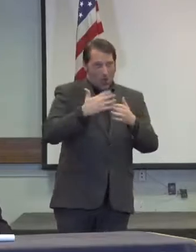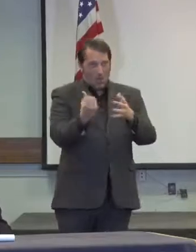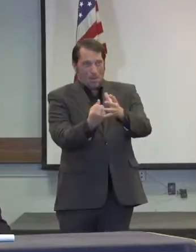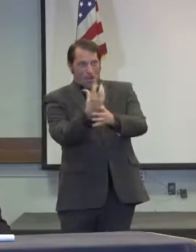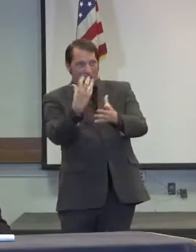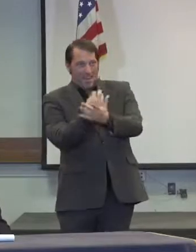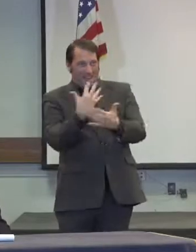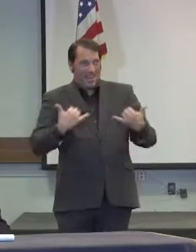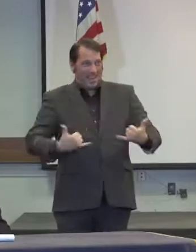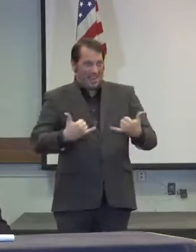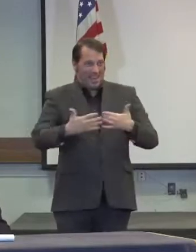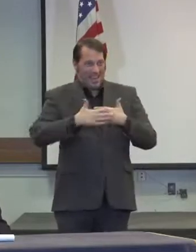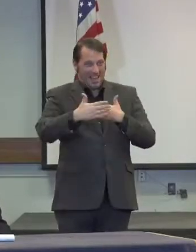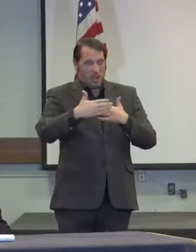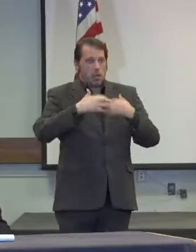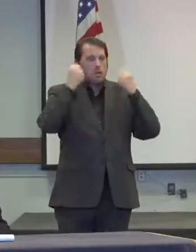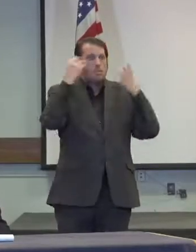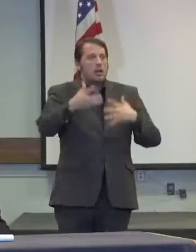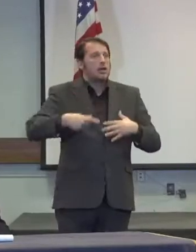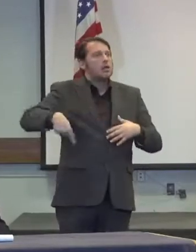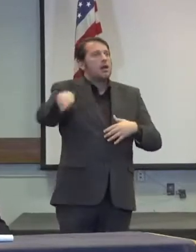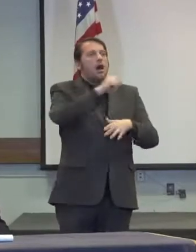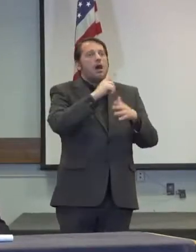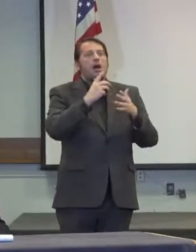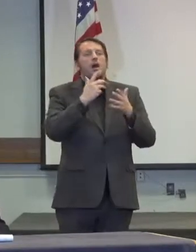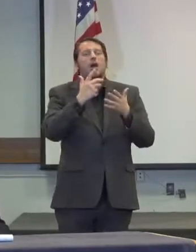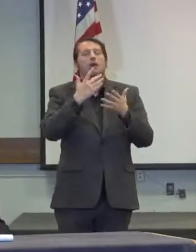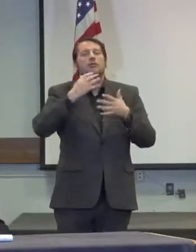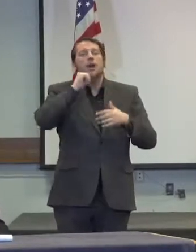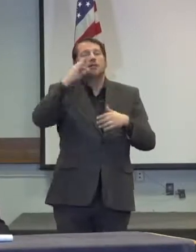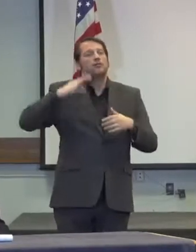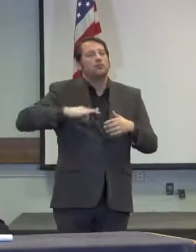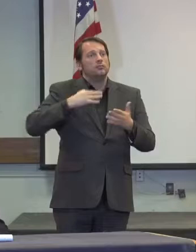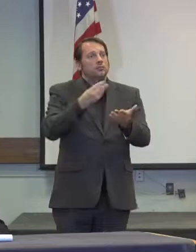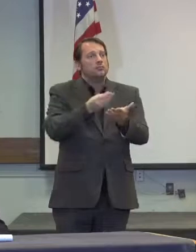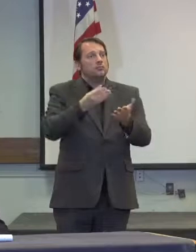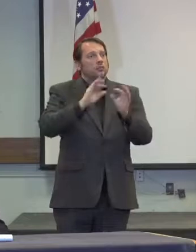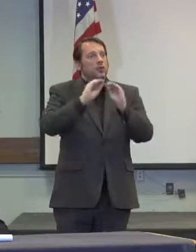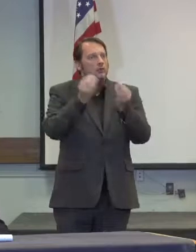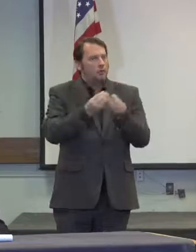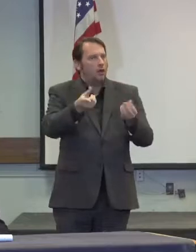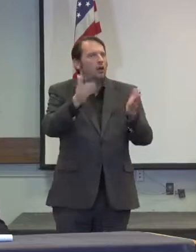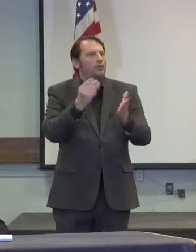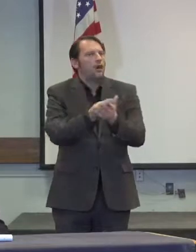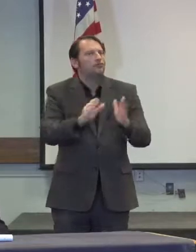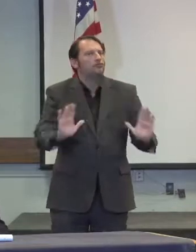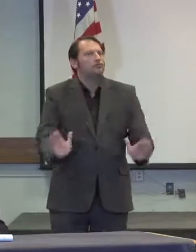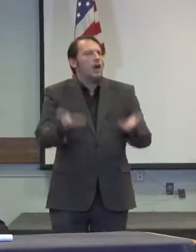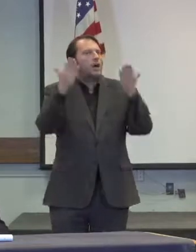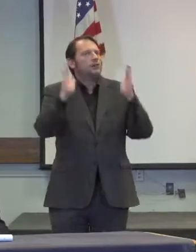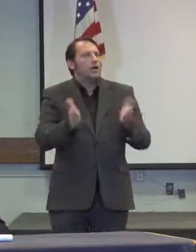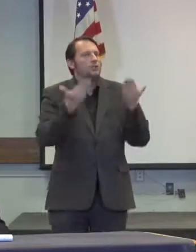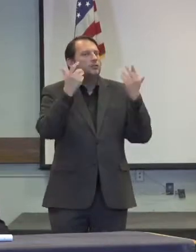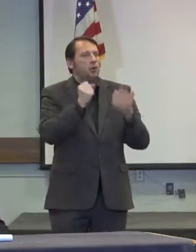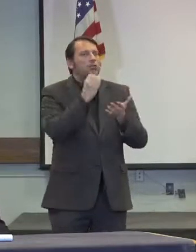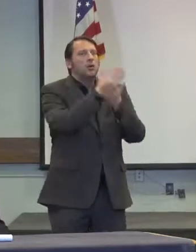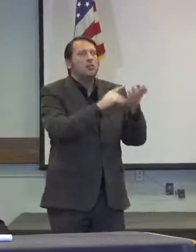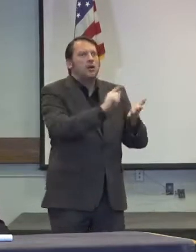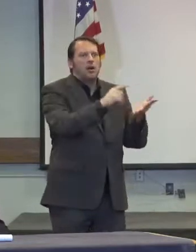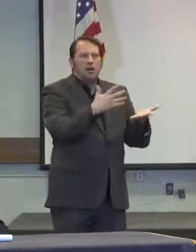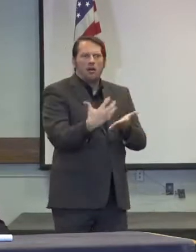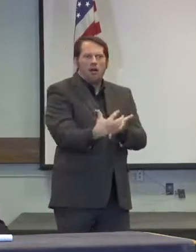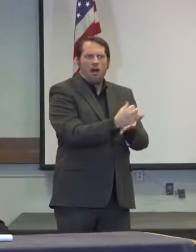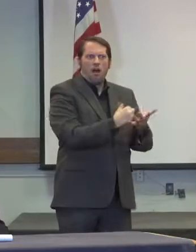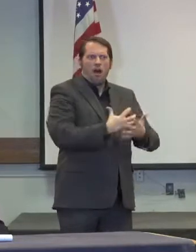groups have fundraisers. And there are some nonprofit groups that raise a substantial amount of their resources out of these